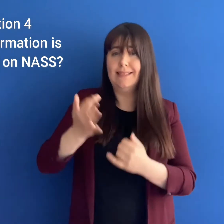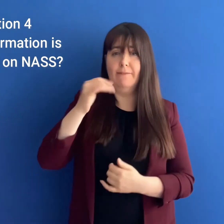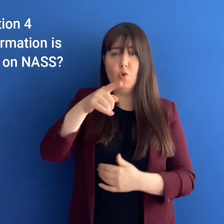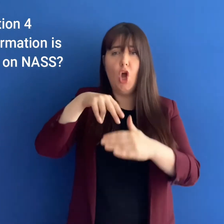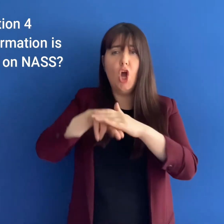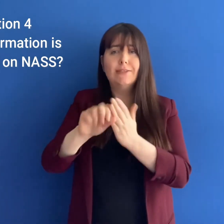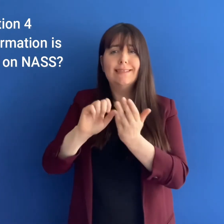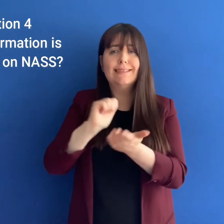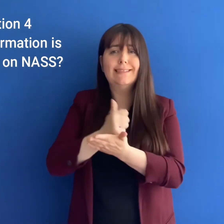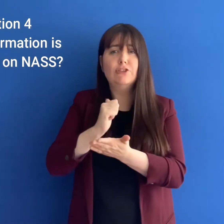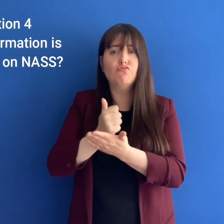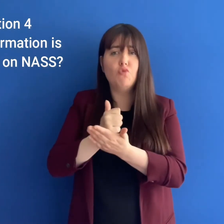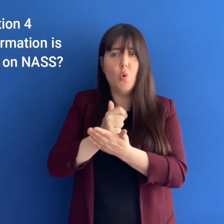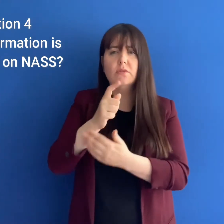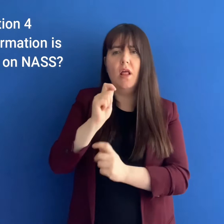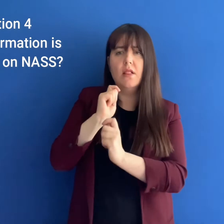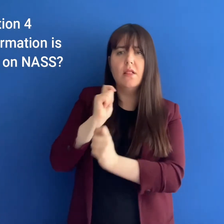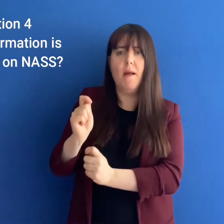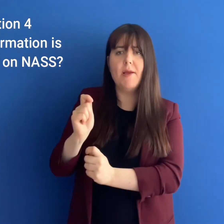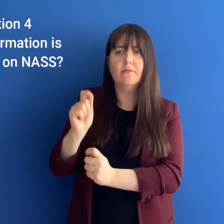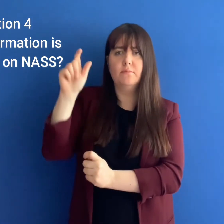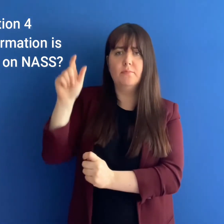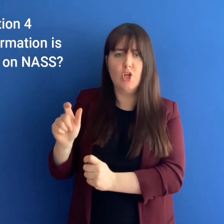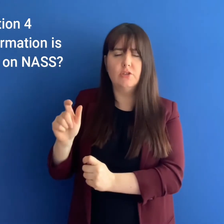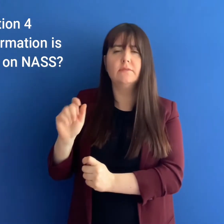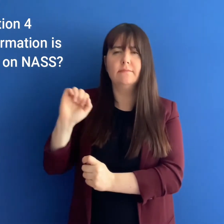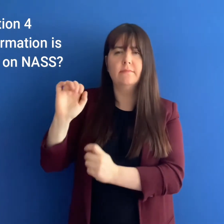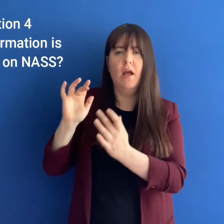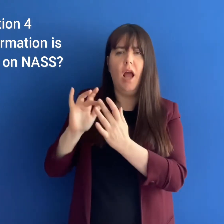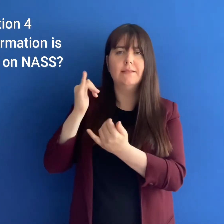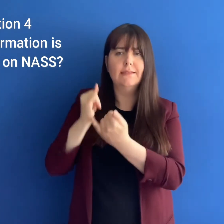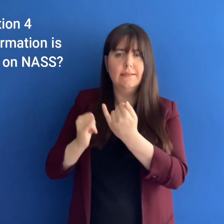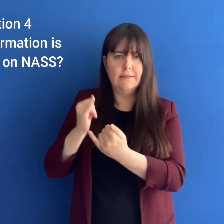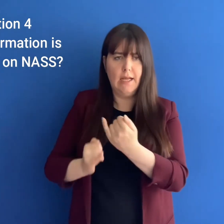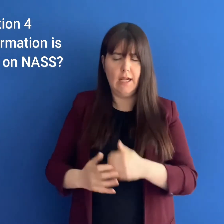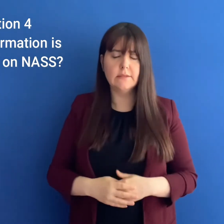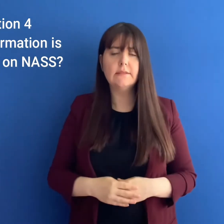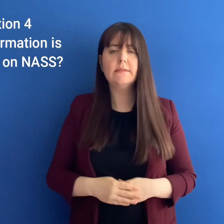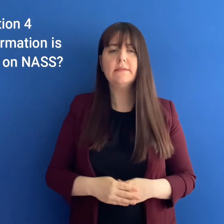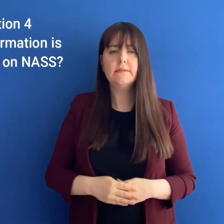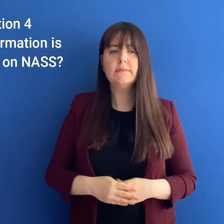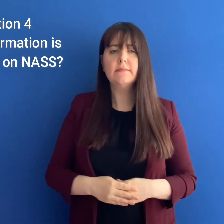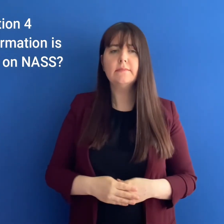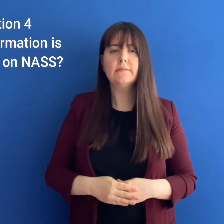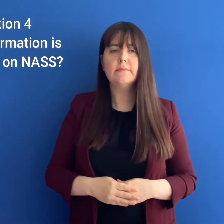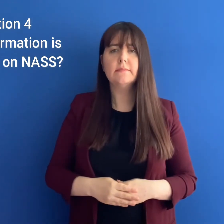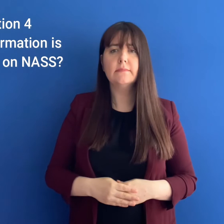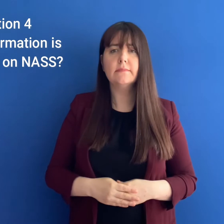the contact details for your nominated person if you are under 16 years of age,